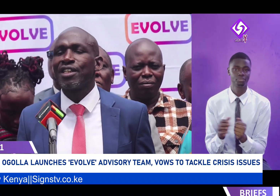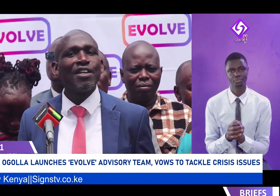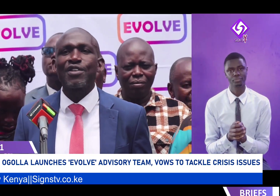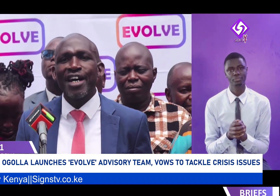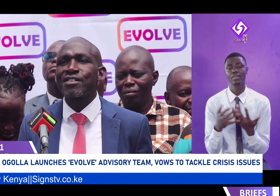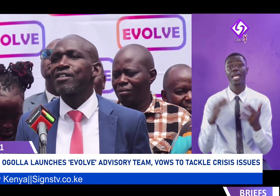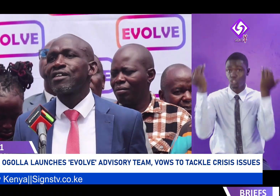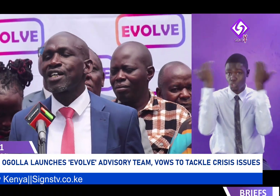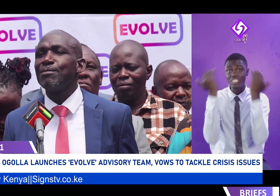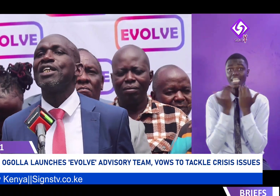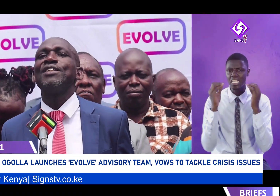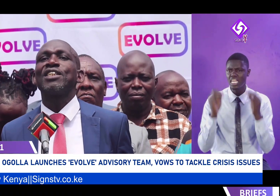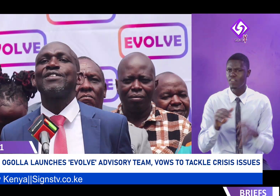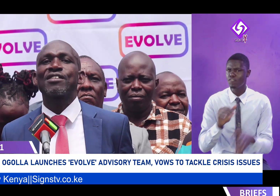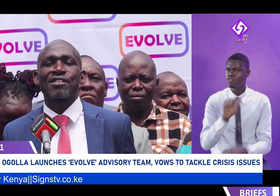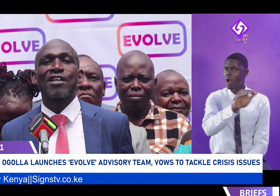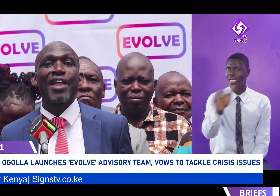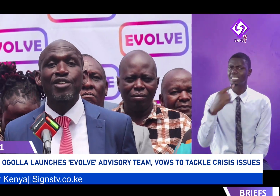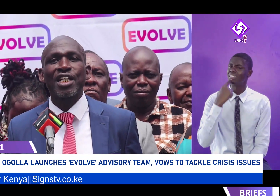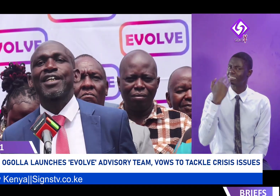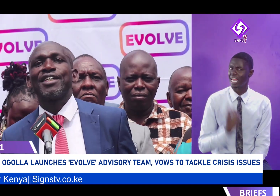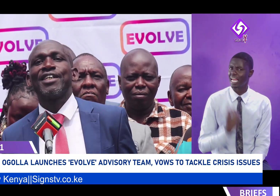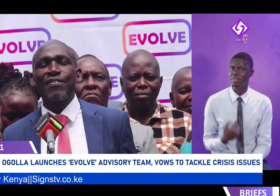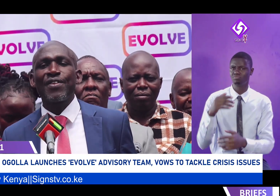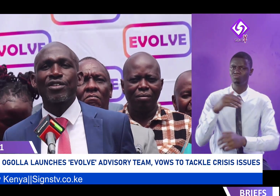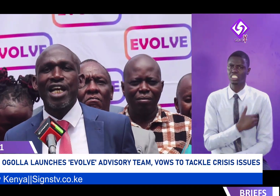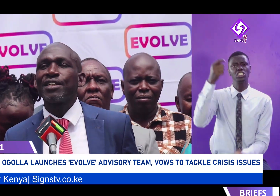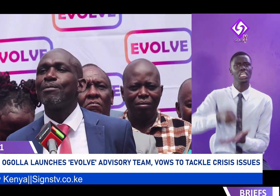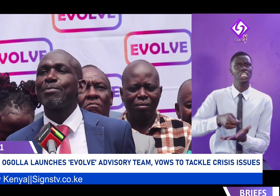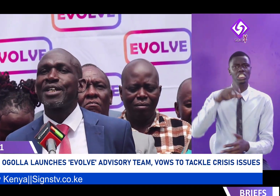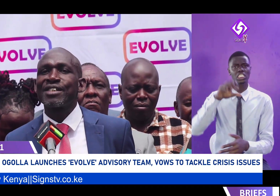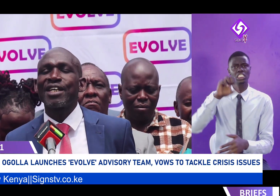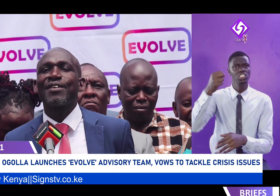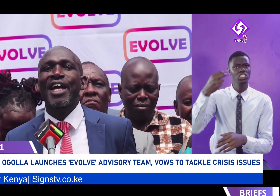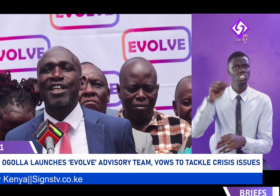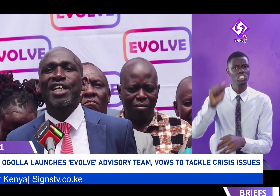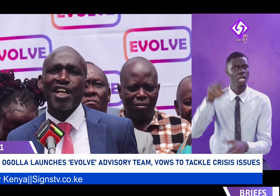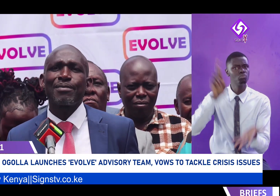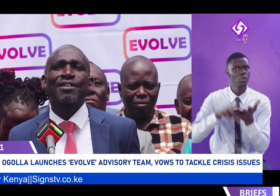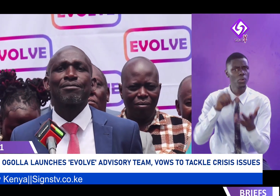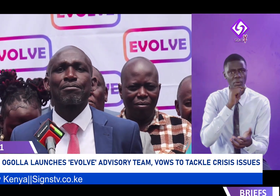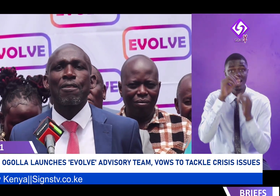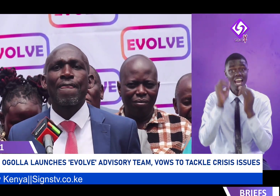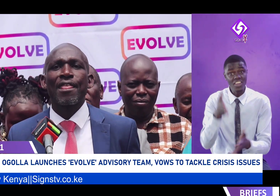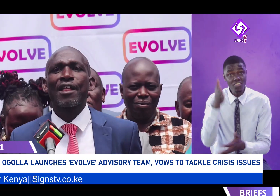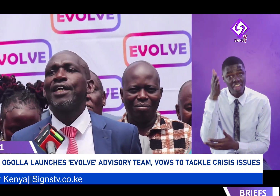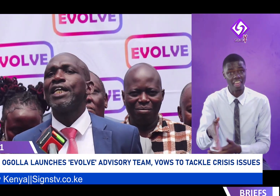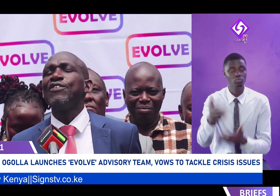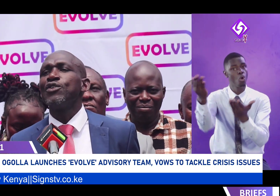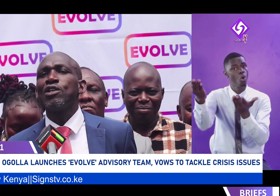if you ask, tell me even Chief Justice, they are not on SHA. If they are on SHA, let them present their SHA number. If you